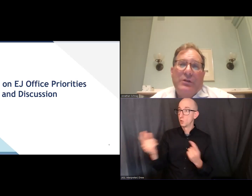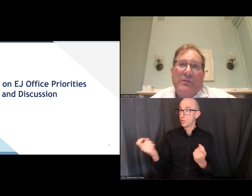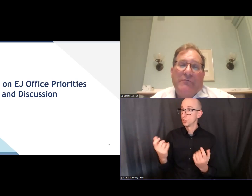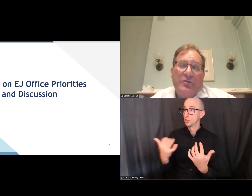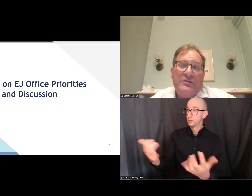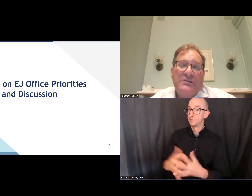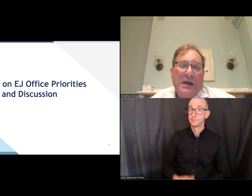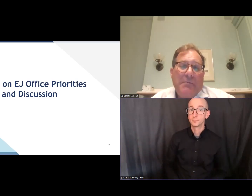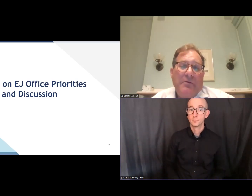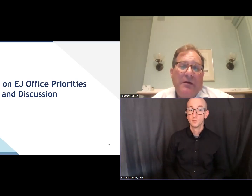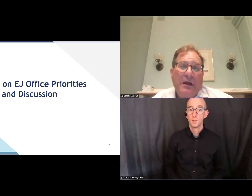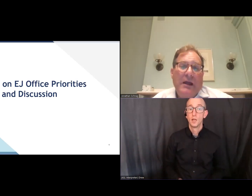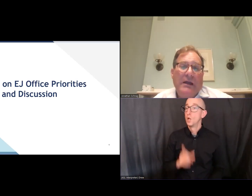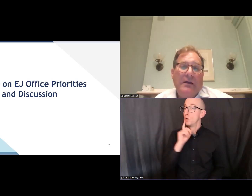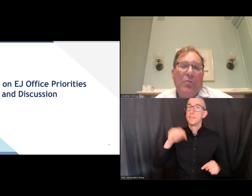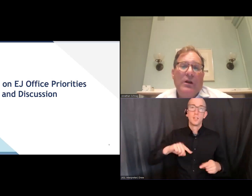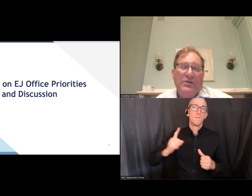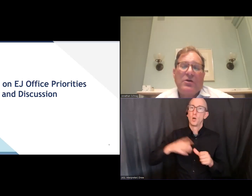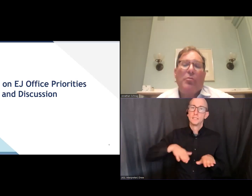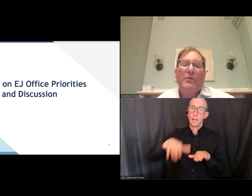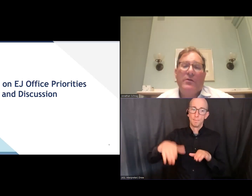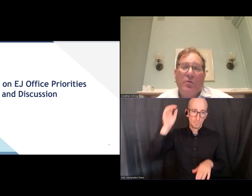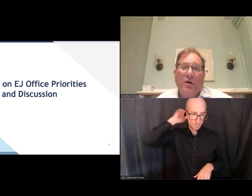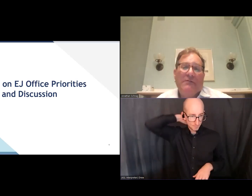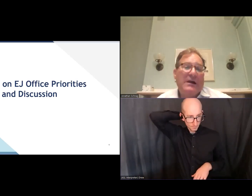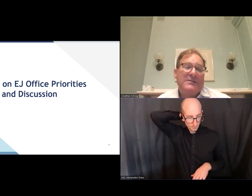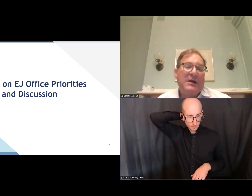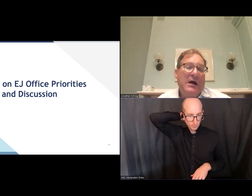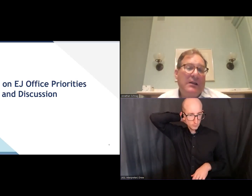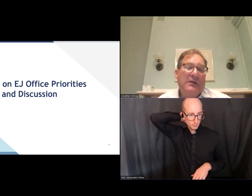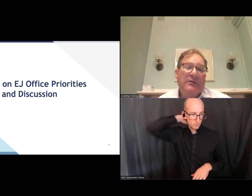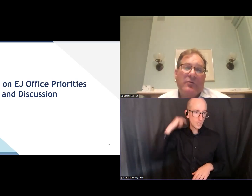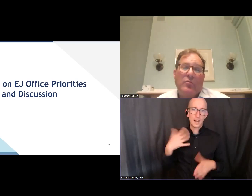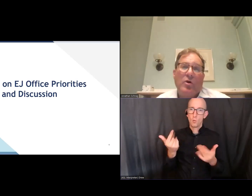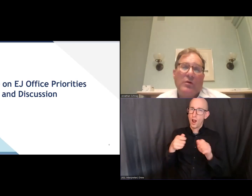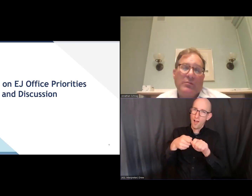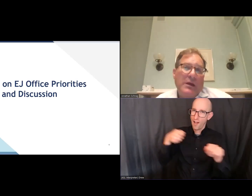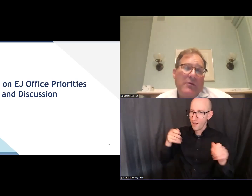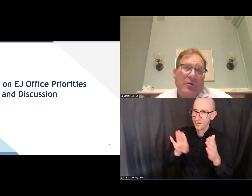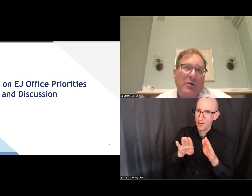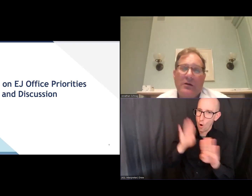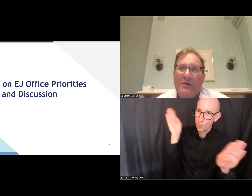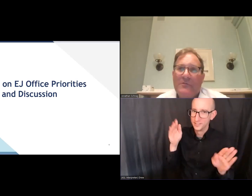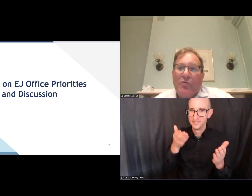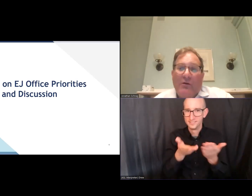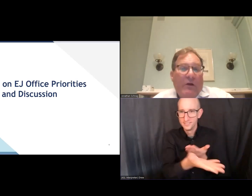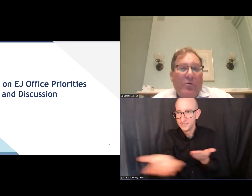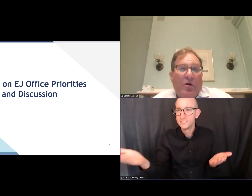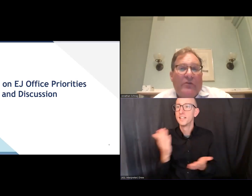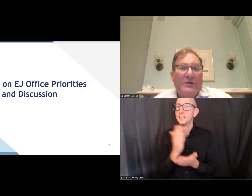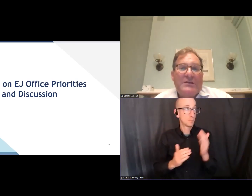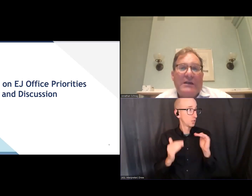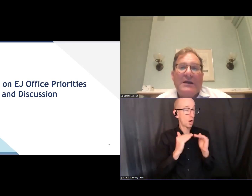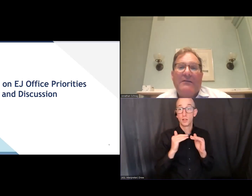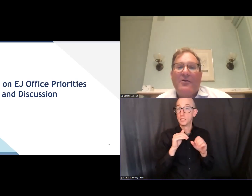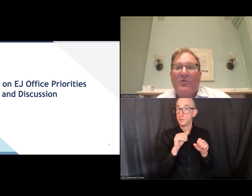This is really the first step, and I want to just open the door. I've got some colleagues who work with me who are terrific, who are